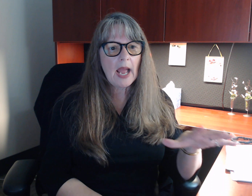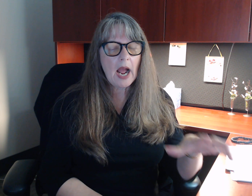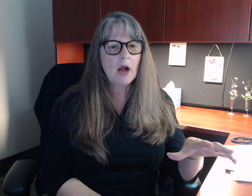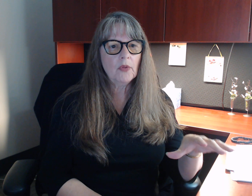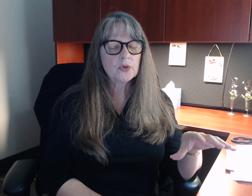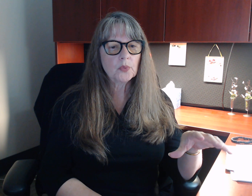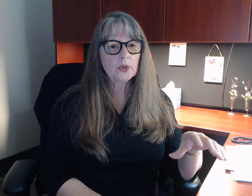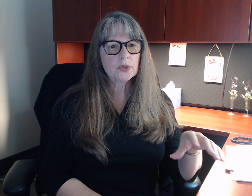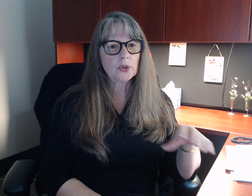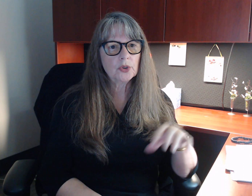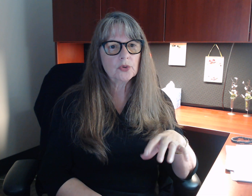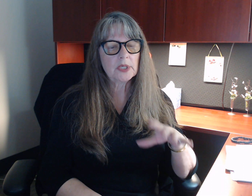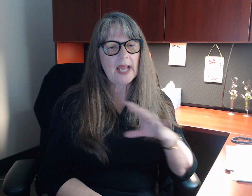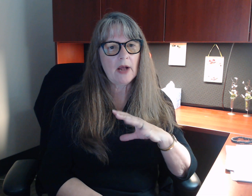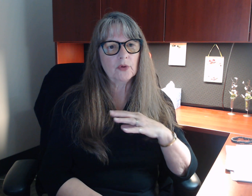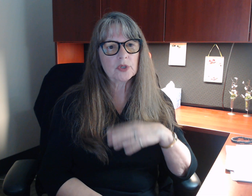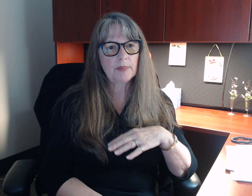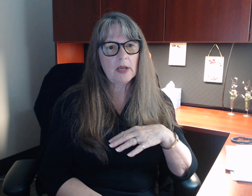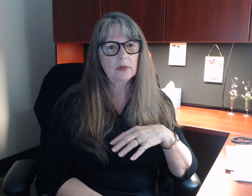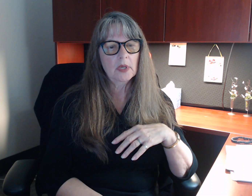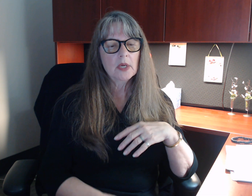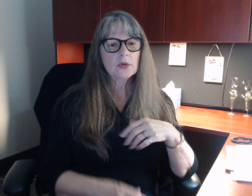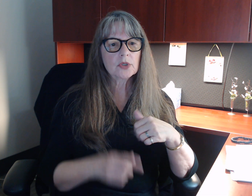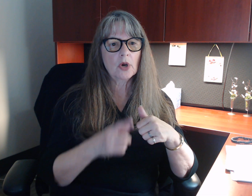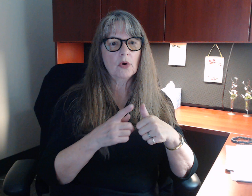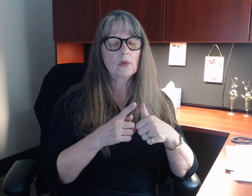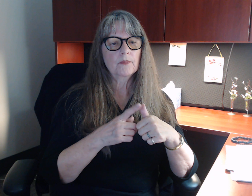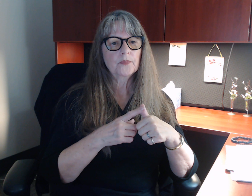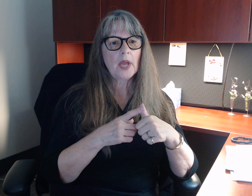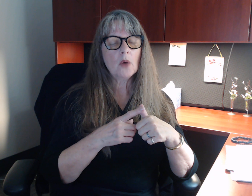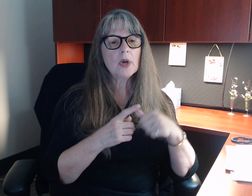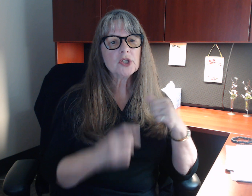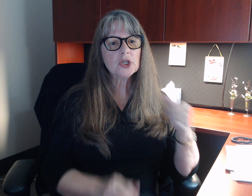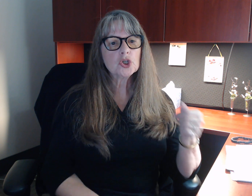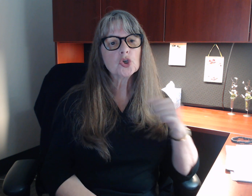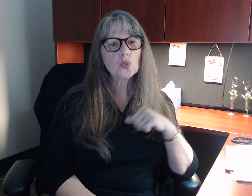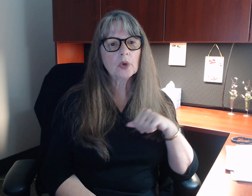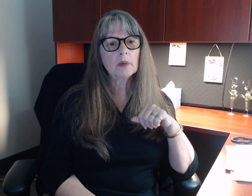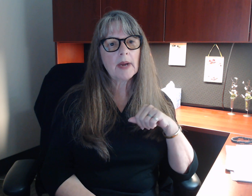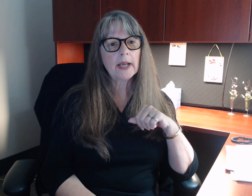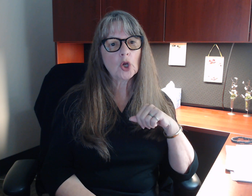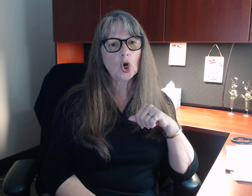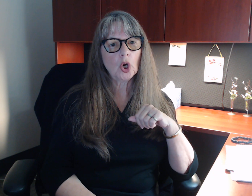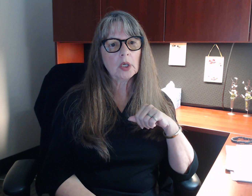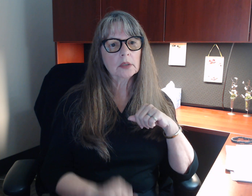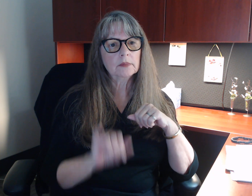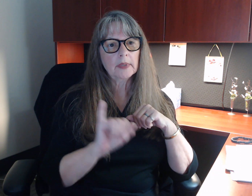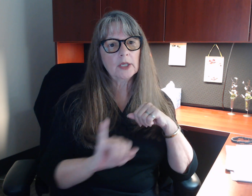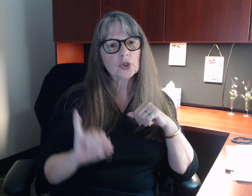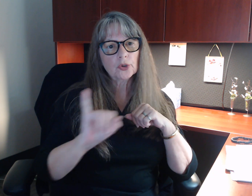how those words are used and how they're spelled. So I want to insure my car,